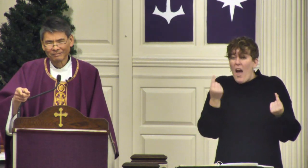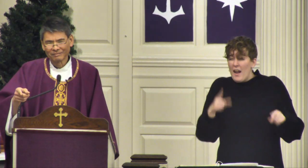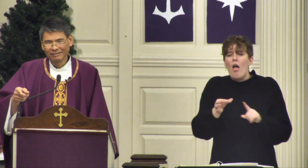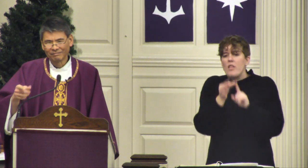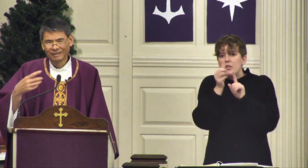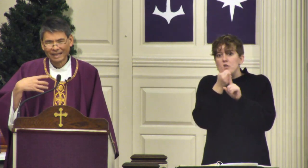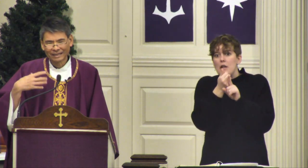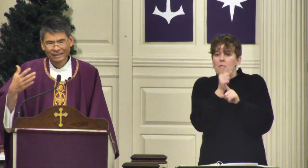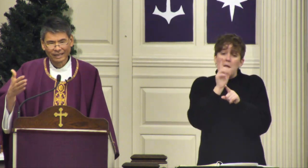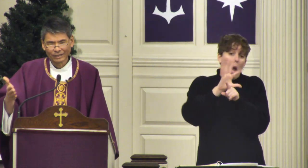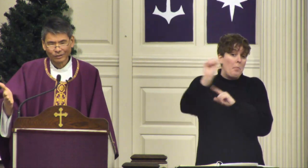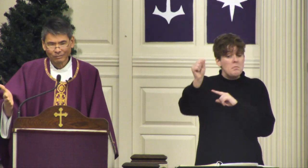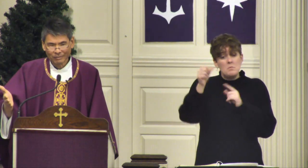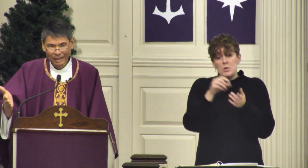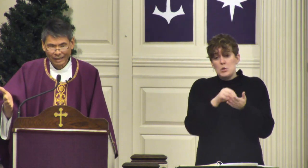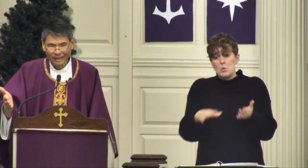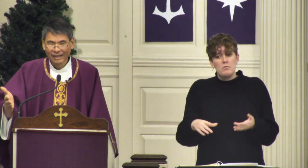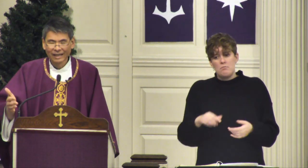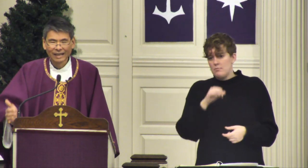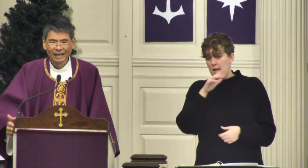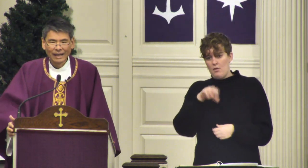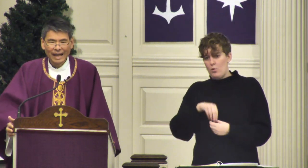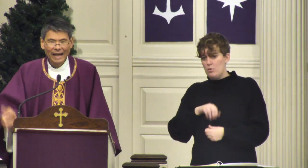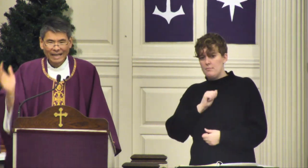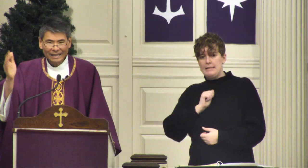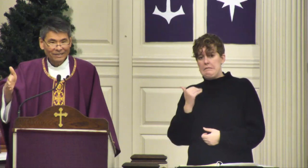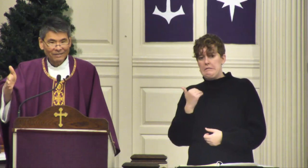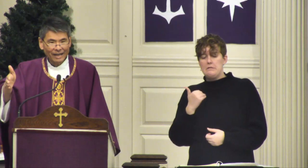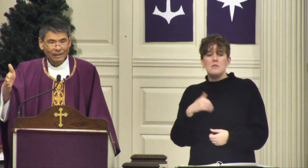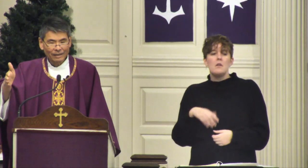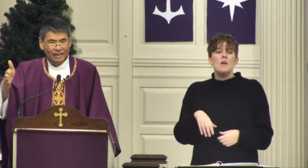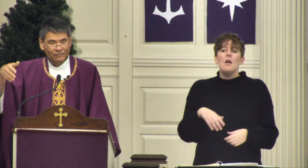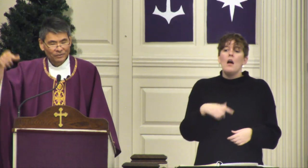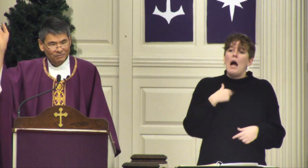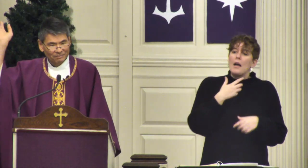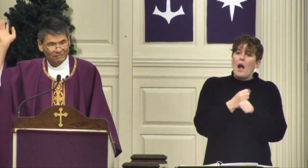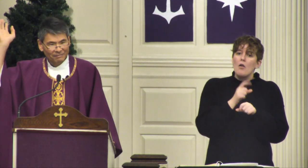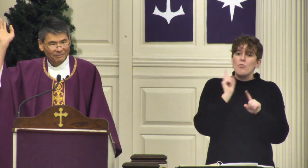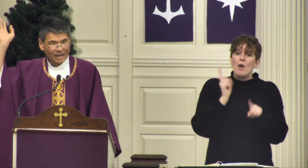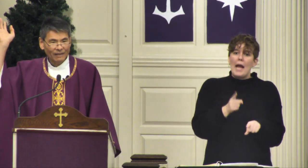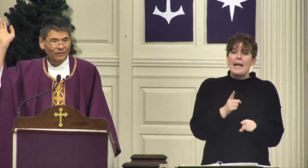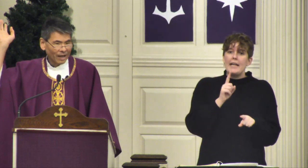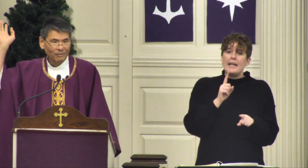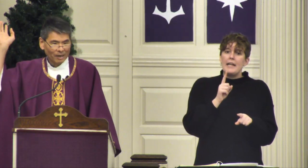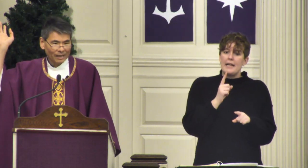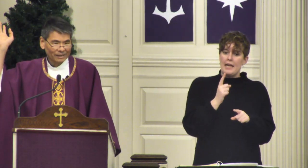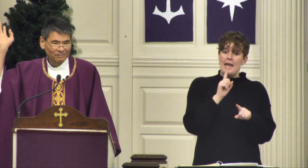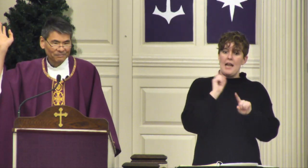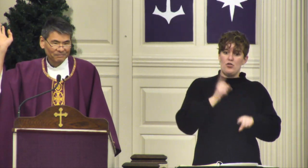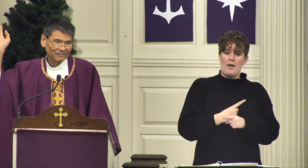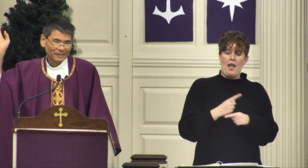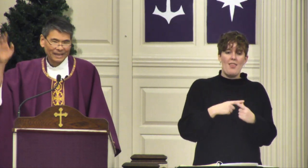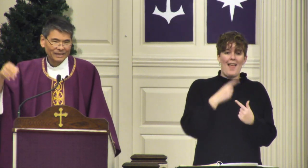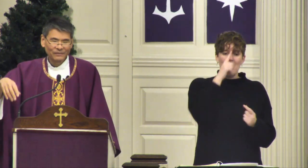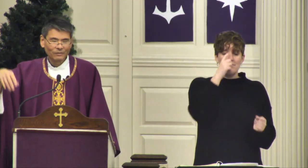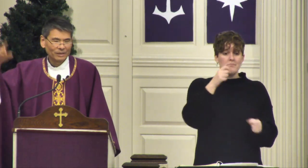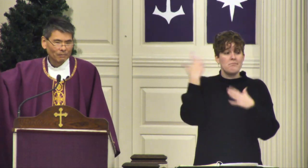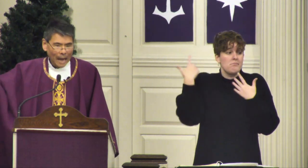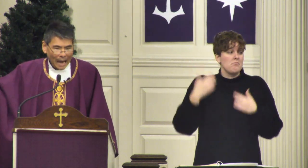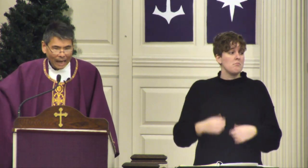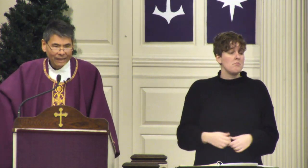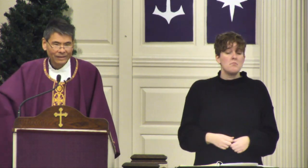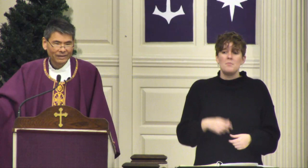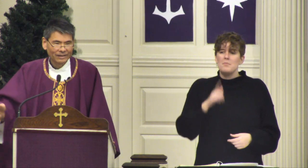and that doesn't include me. I got the answer right, and then I forgot about it. Because if it was